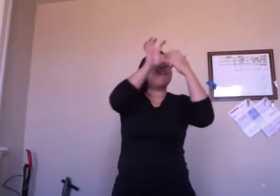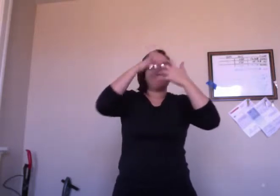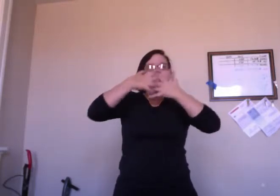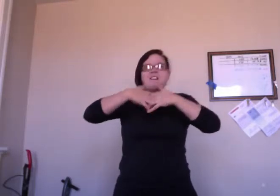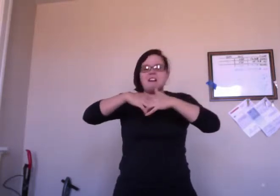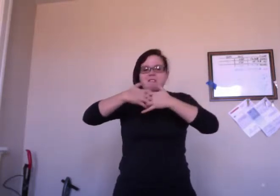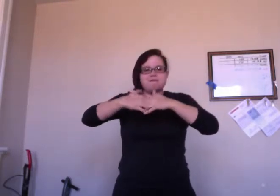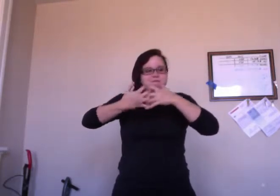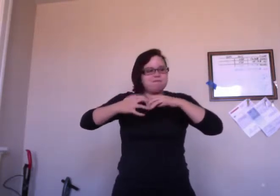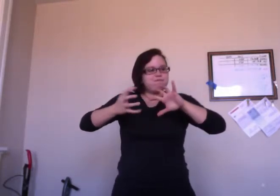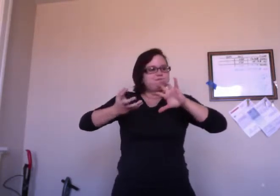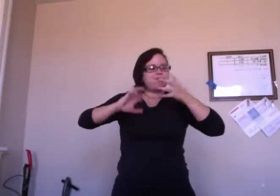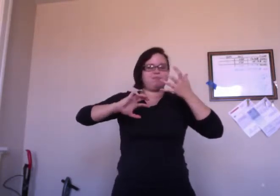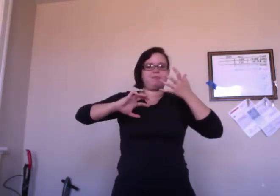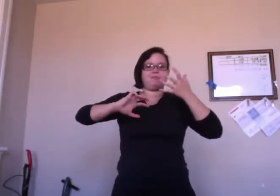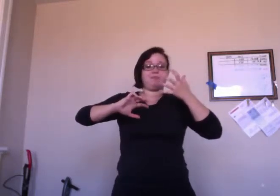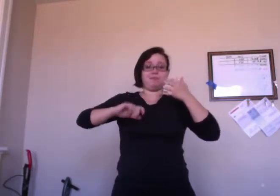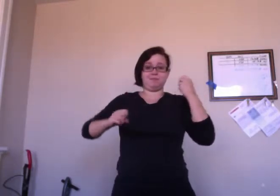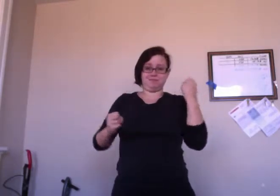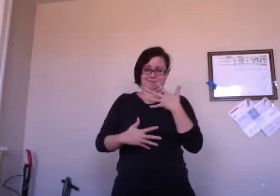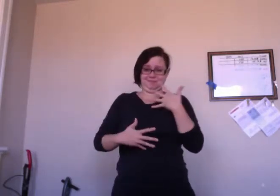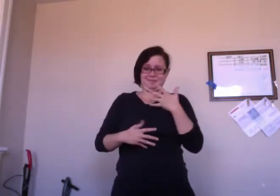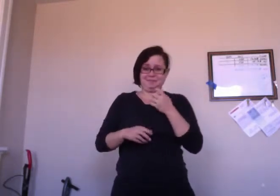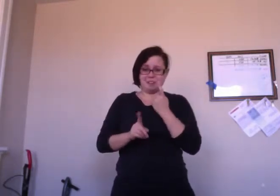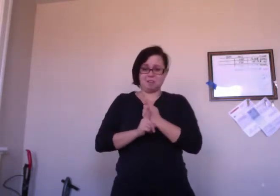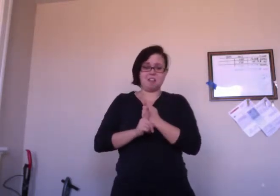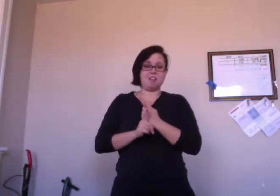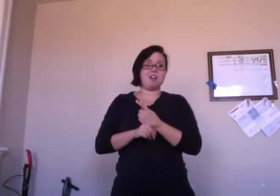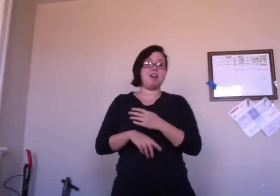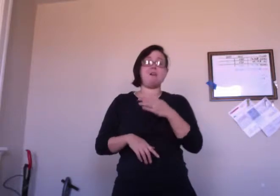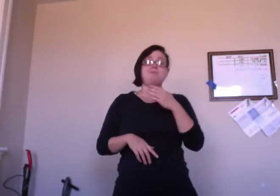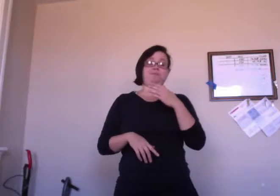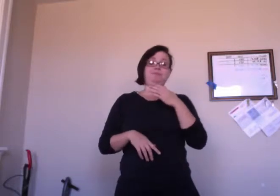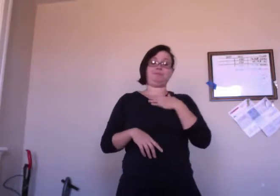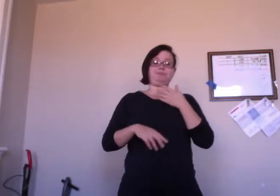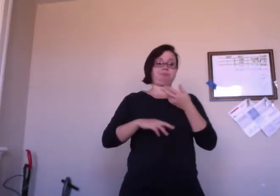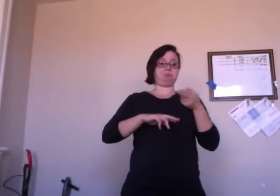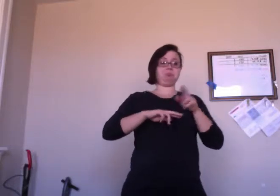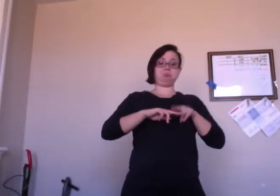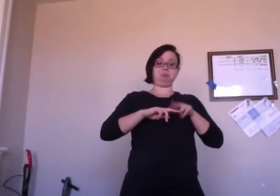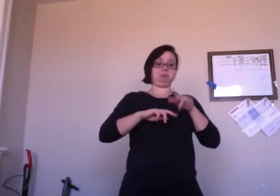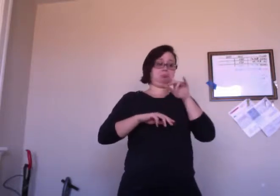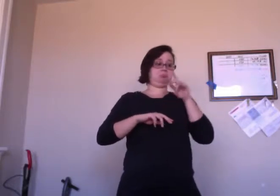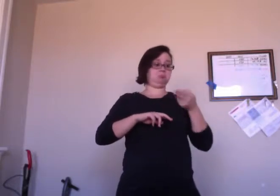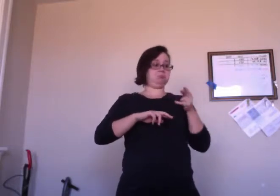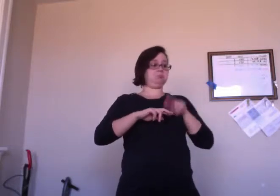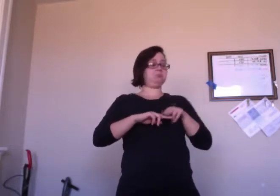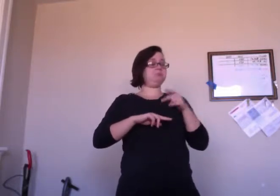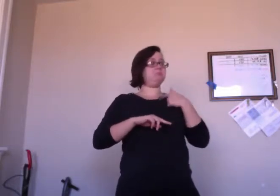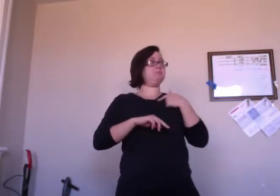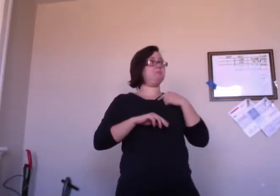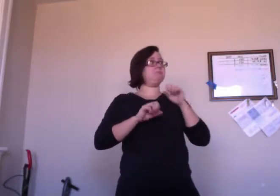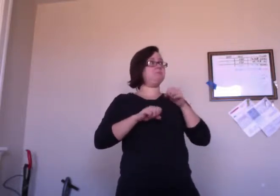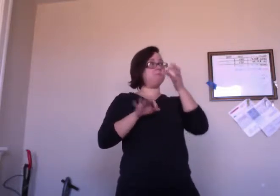seat that day. I was sitting in 1D. I was the only one who could talk to the flight attendants. So I looked at them right away,